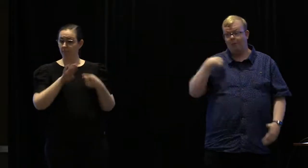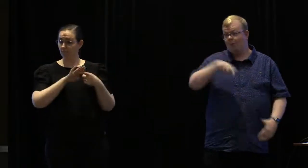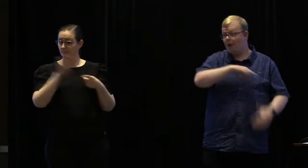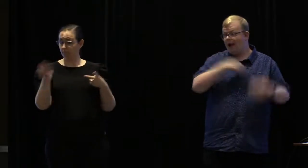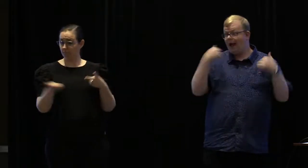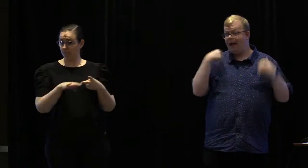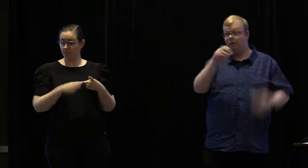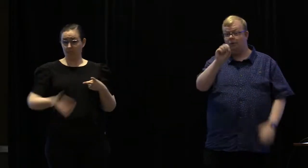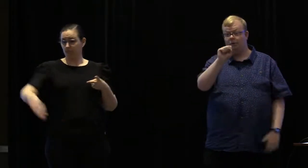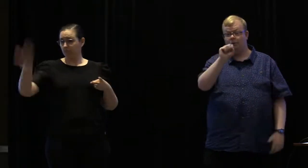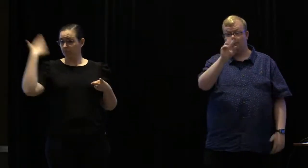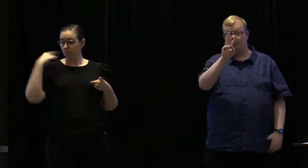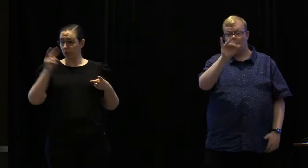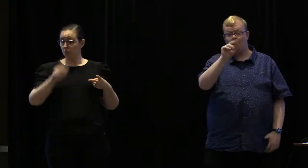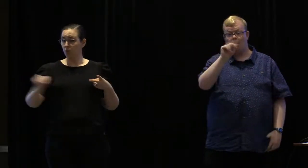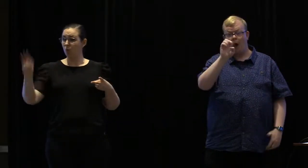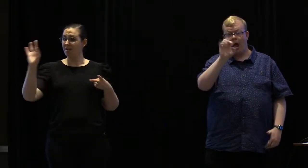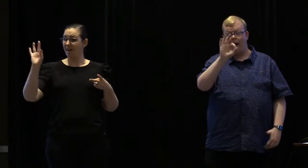those phone calls.